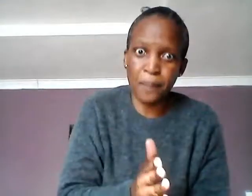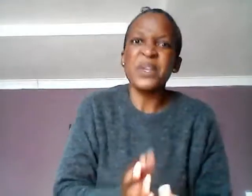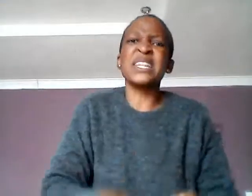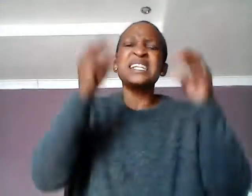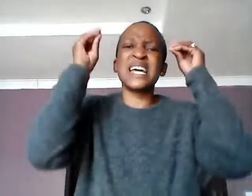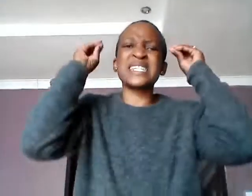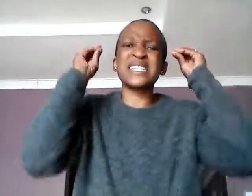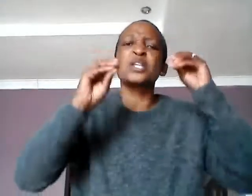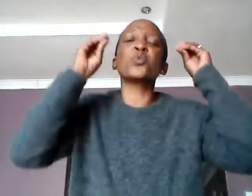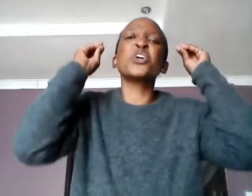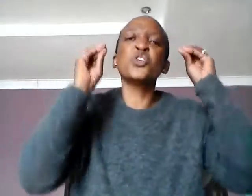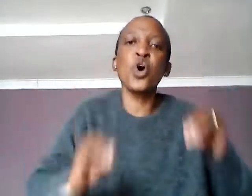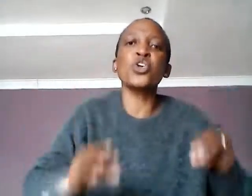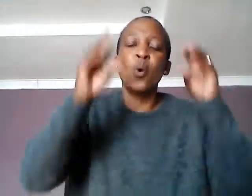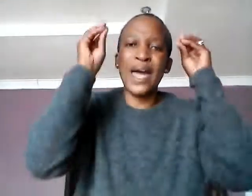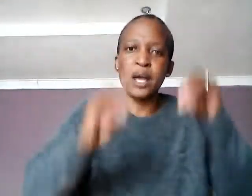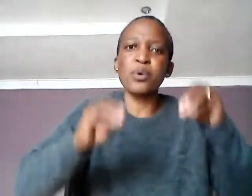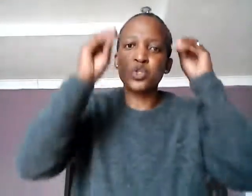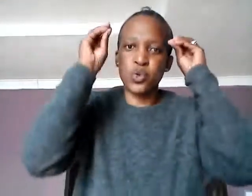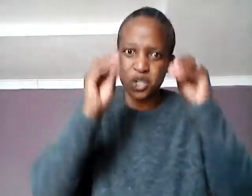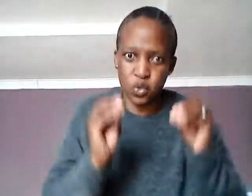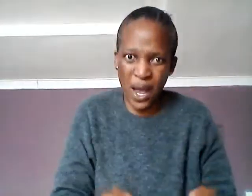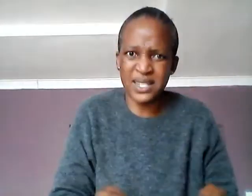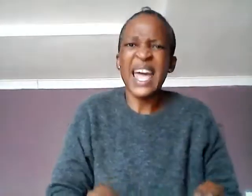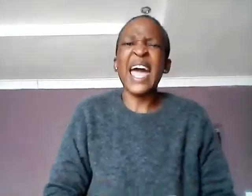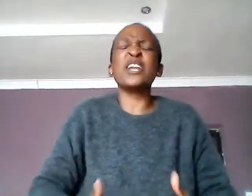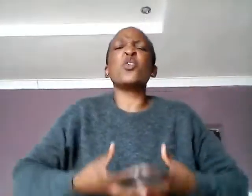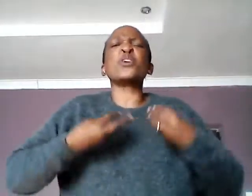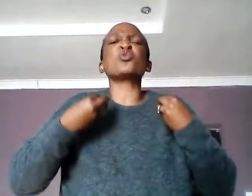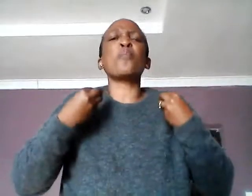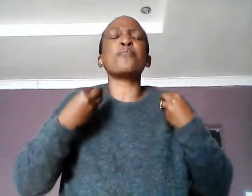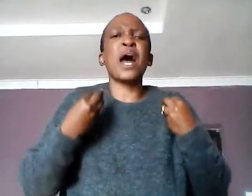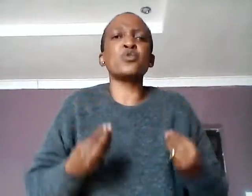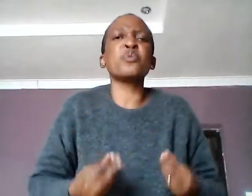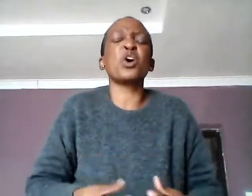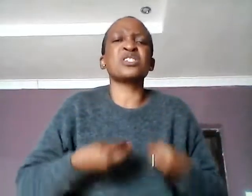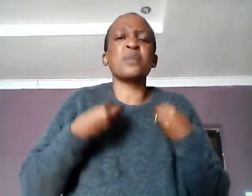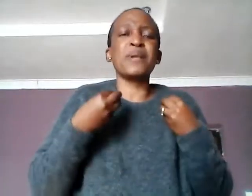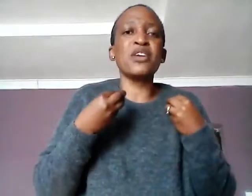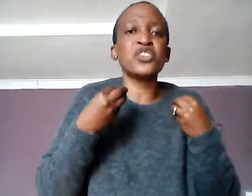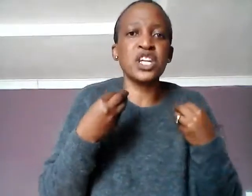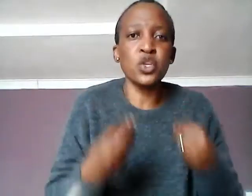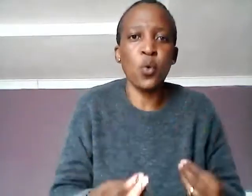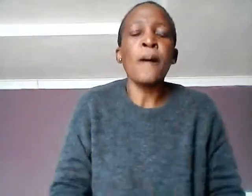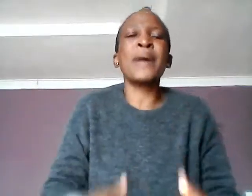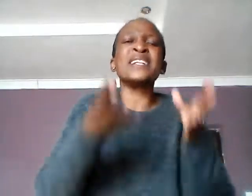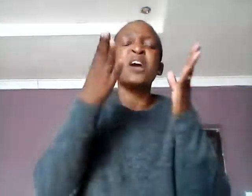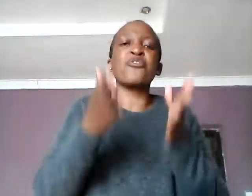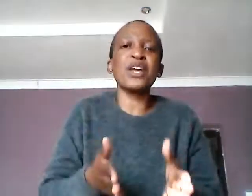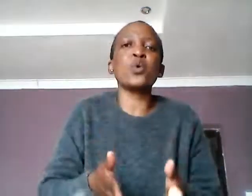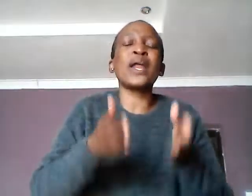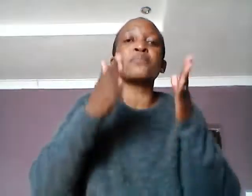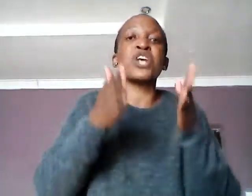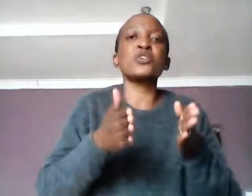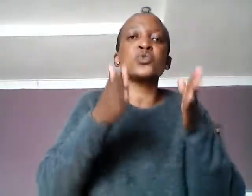They just said, we know you are able to rescue us. And you were so proud because they believed in you. My dear friend, what I'm trying to say